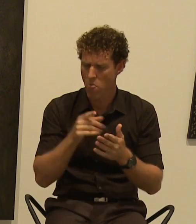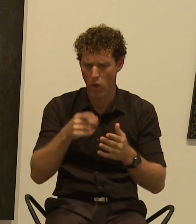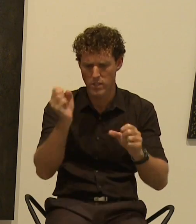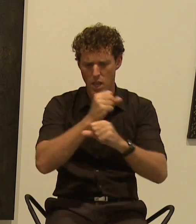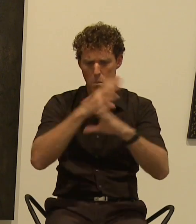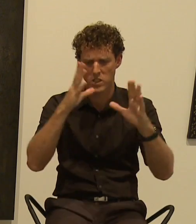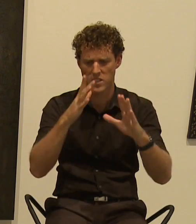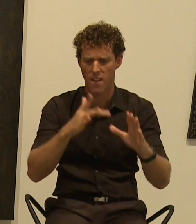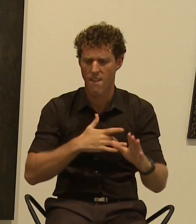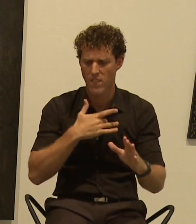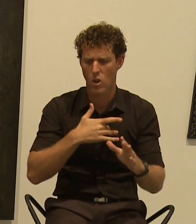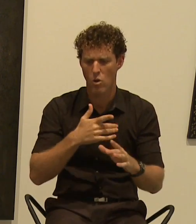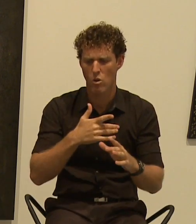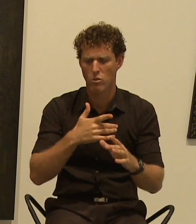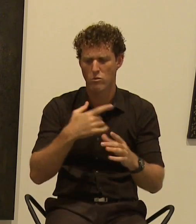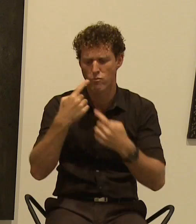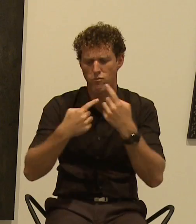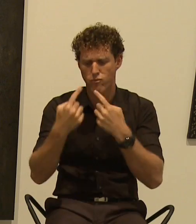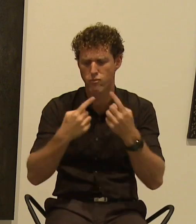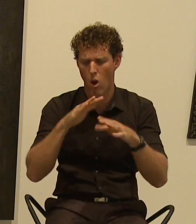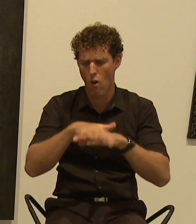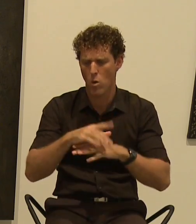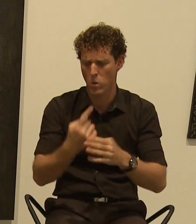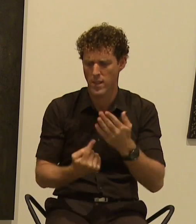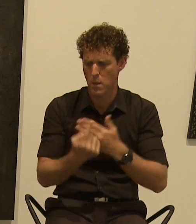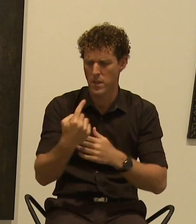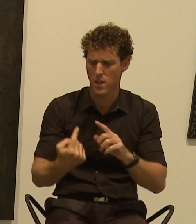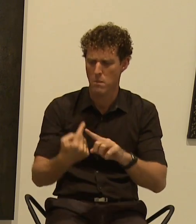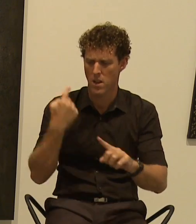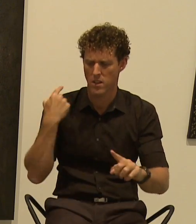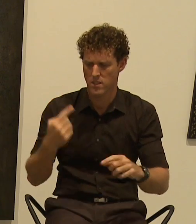images, readjusting the